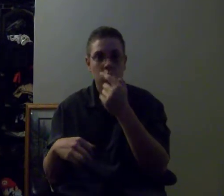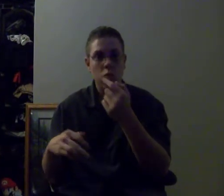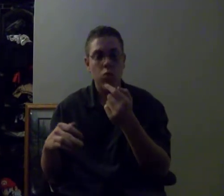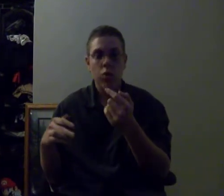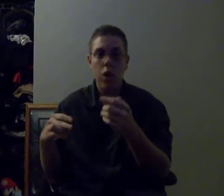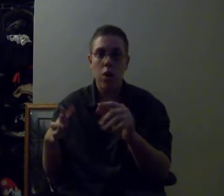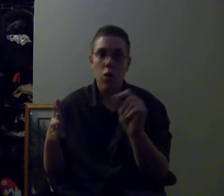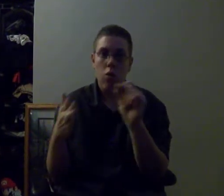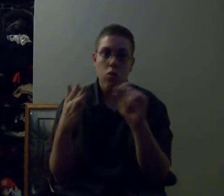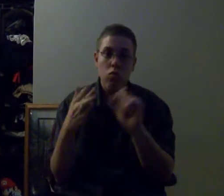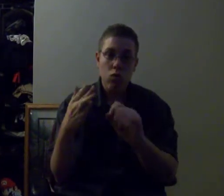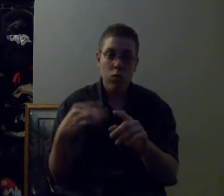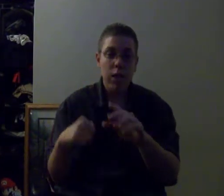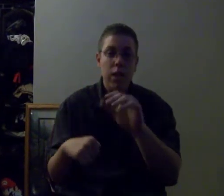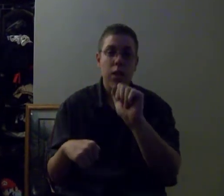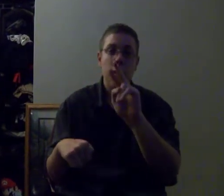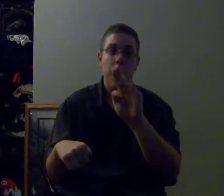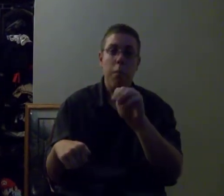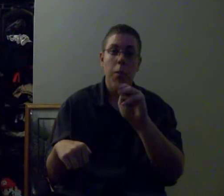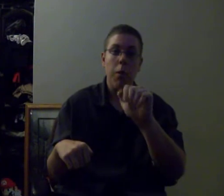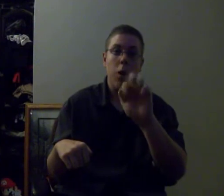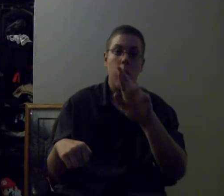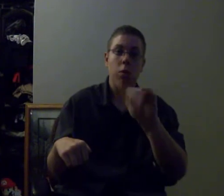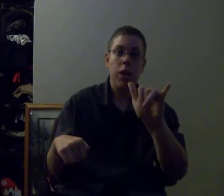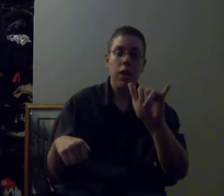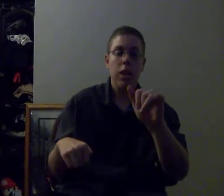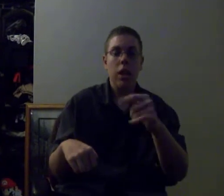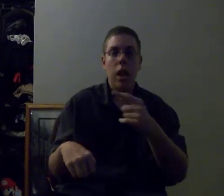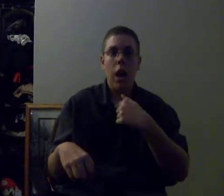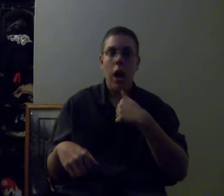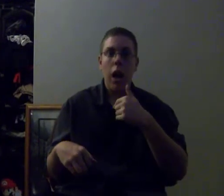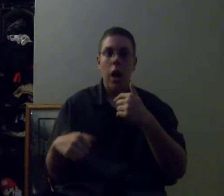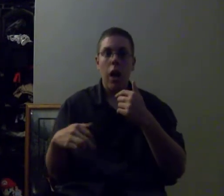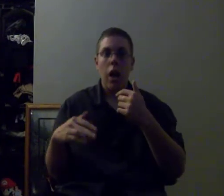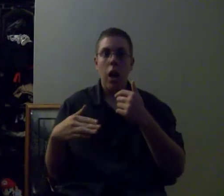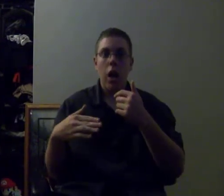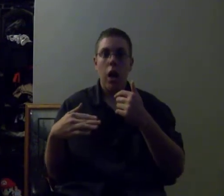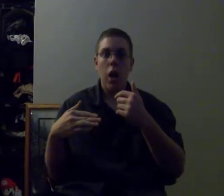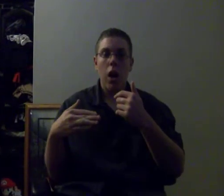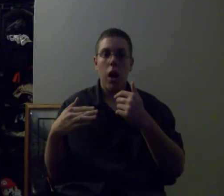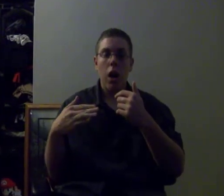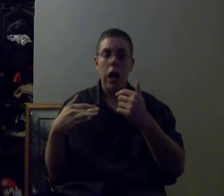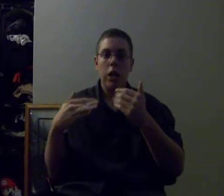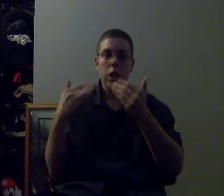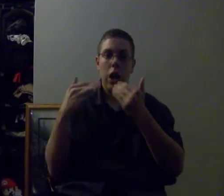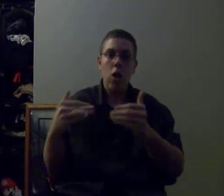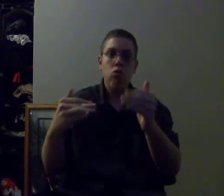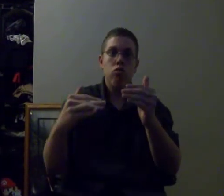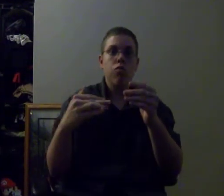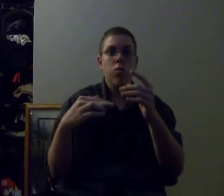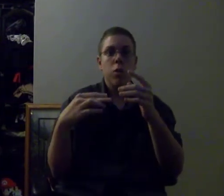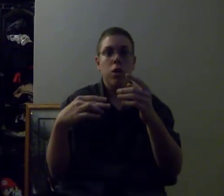article. But what I encourage them to do is look for the issues in the article. So, for example, if you have 2 articles